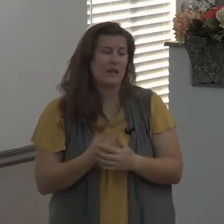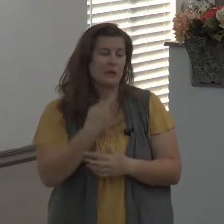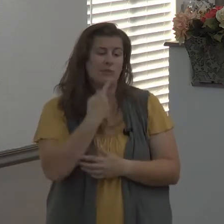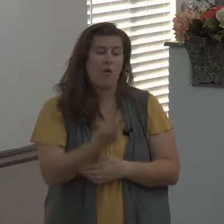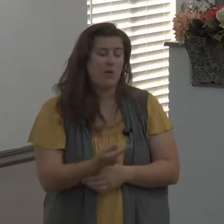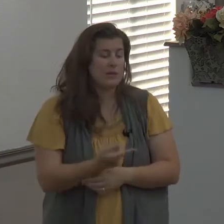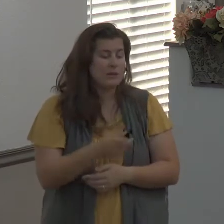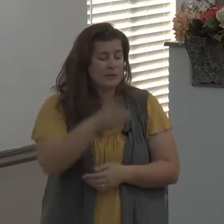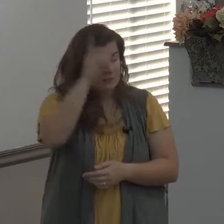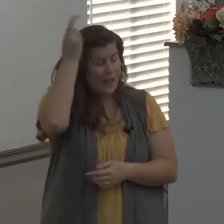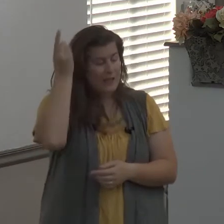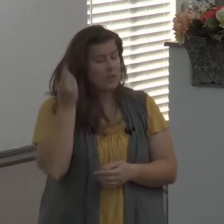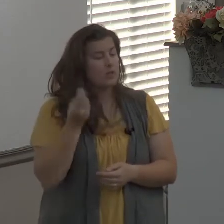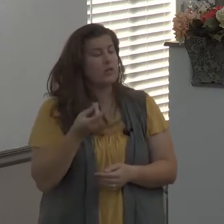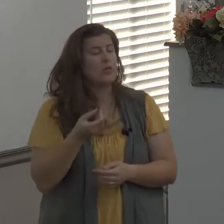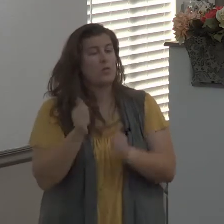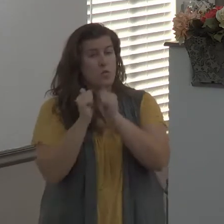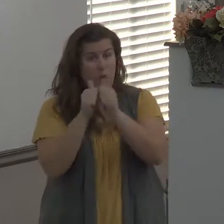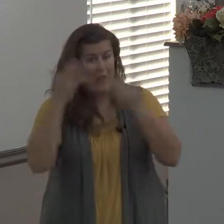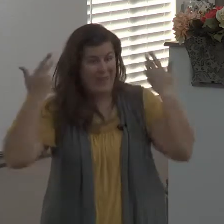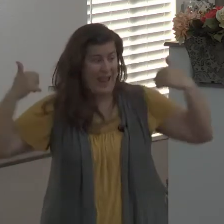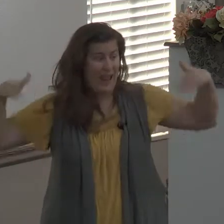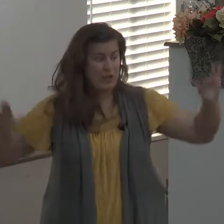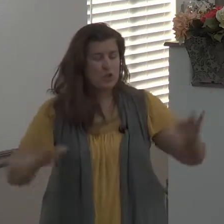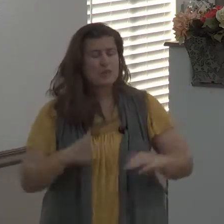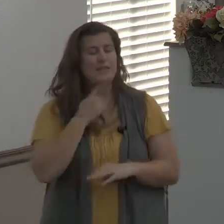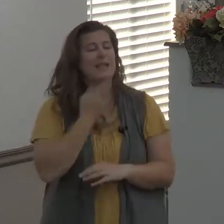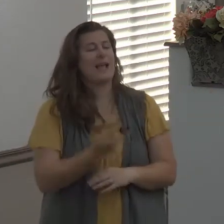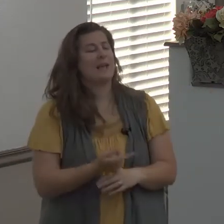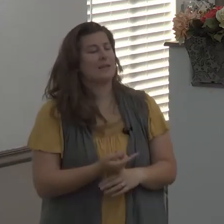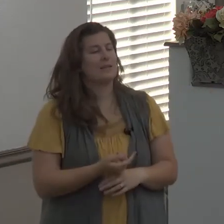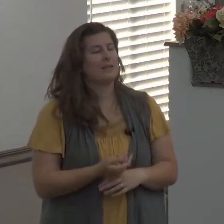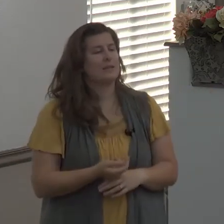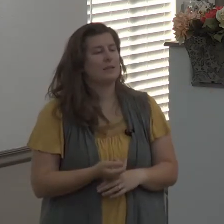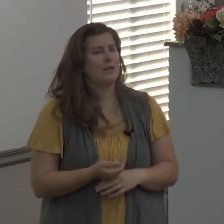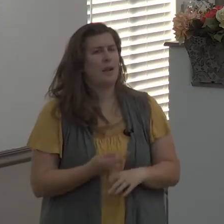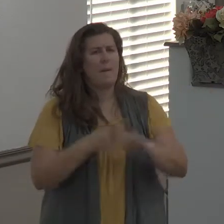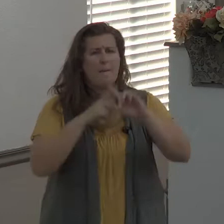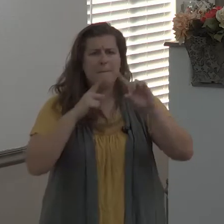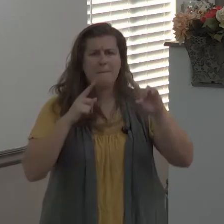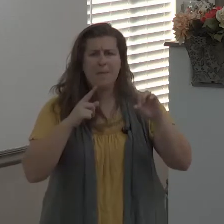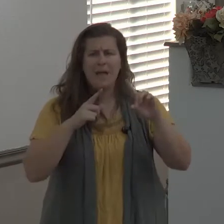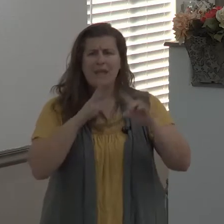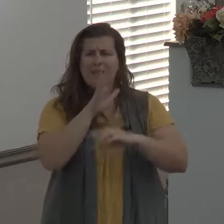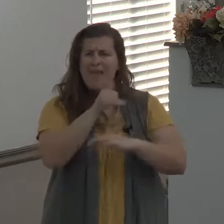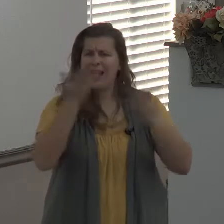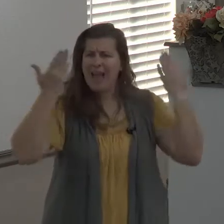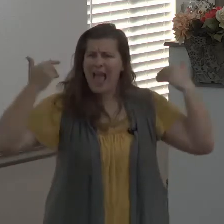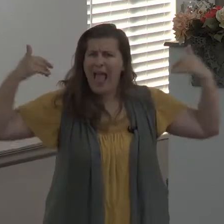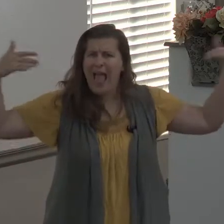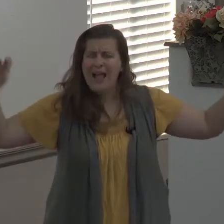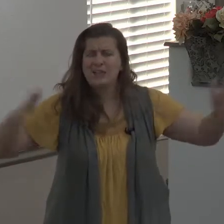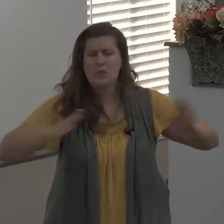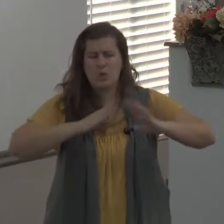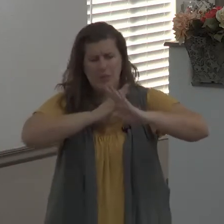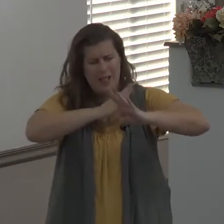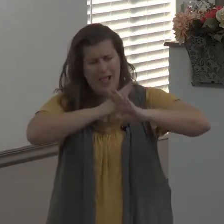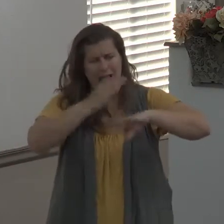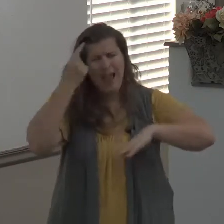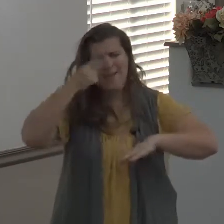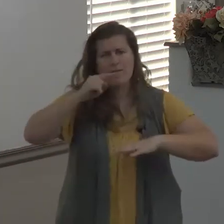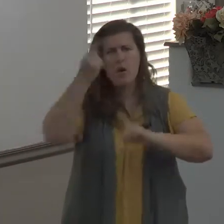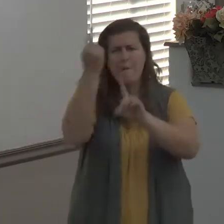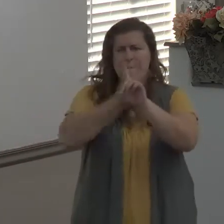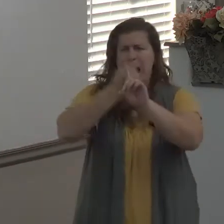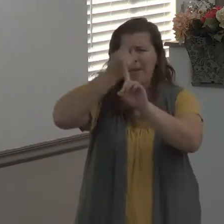was praying and God answered the prayer of Daniel immediately. And he sent an angel to communicate with Daniel. But that